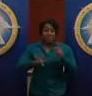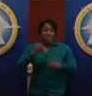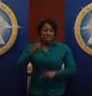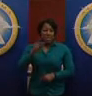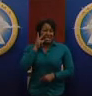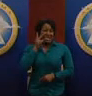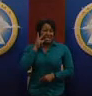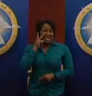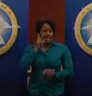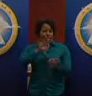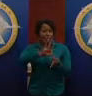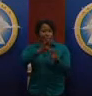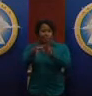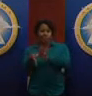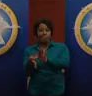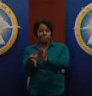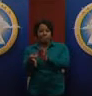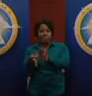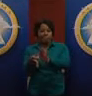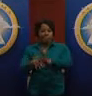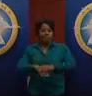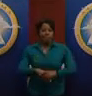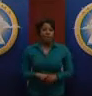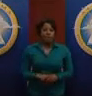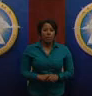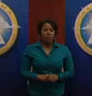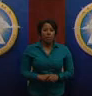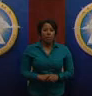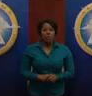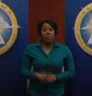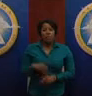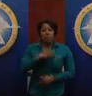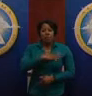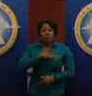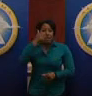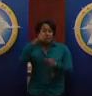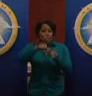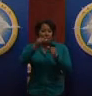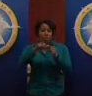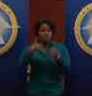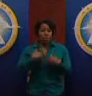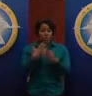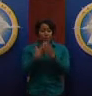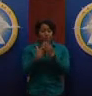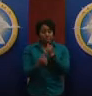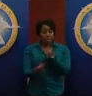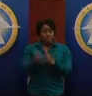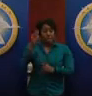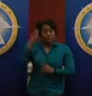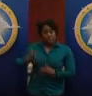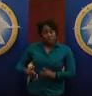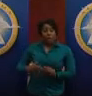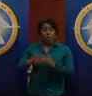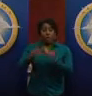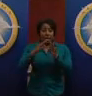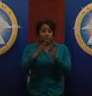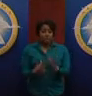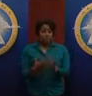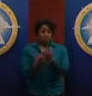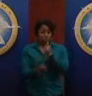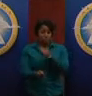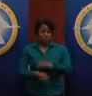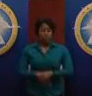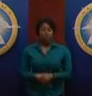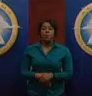trying to translate through interpretive language. So please keep her in your shot. In terms of questions, once